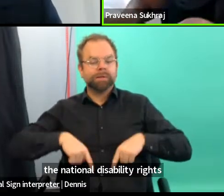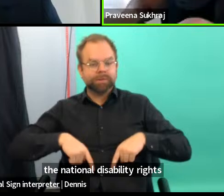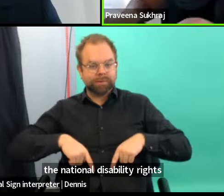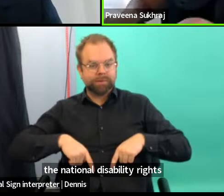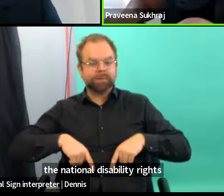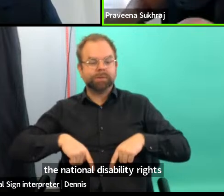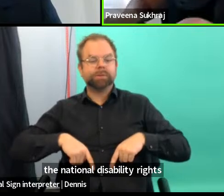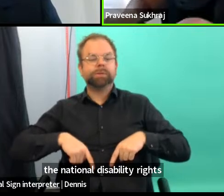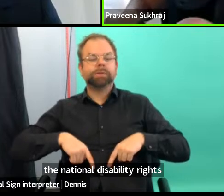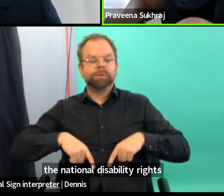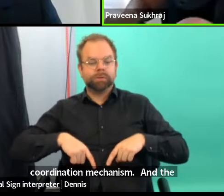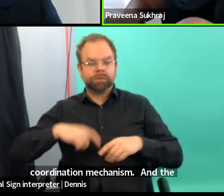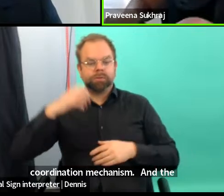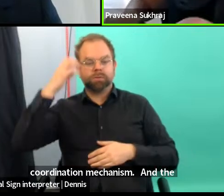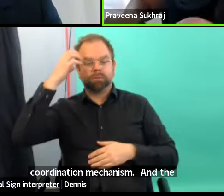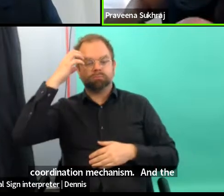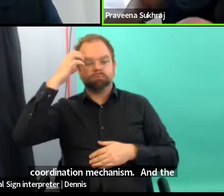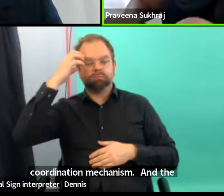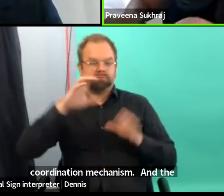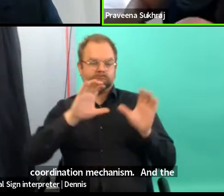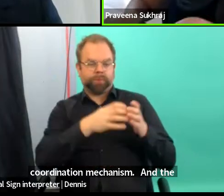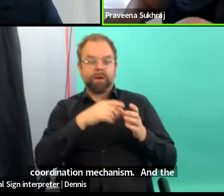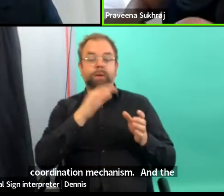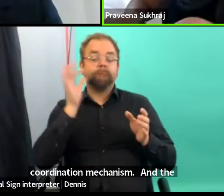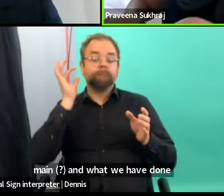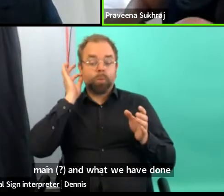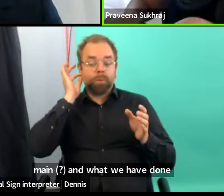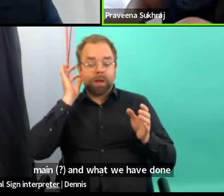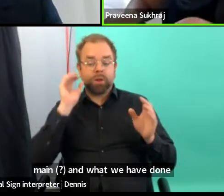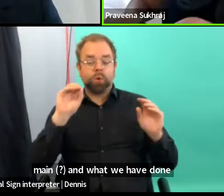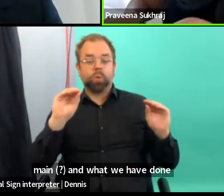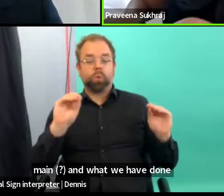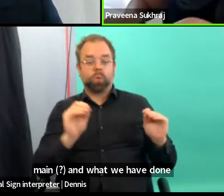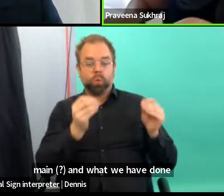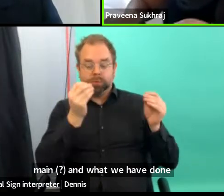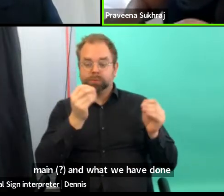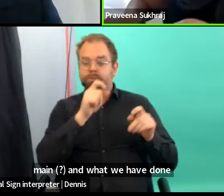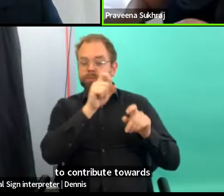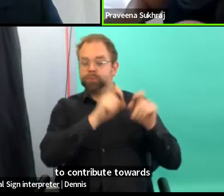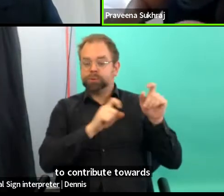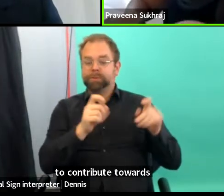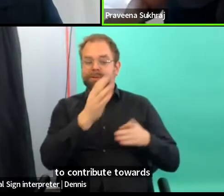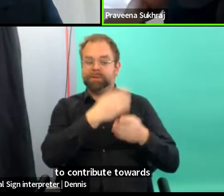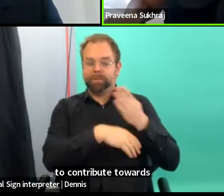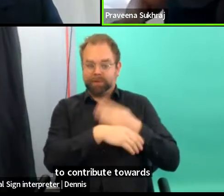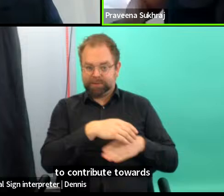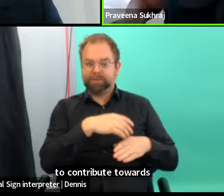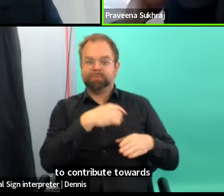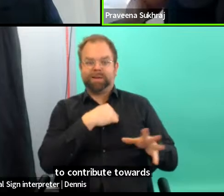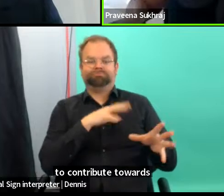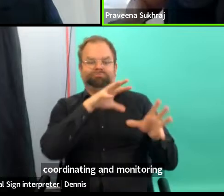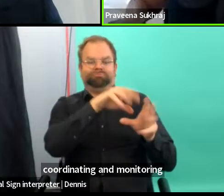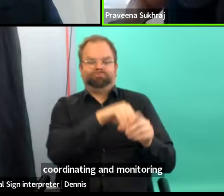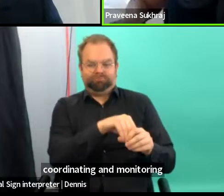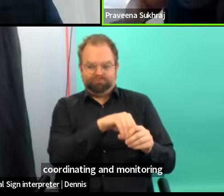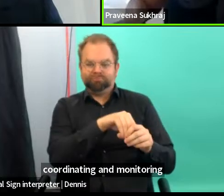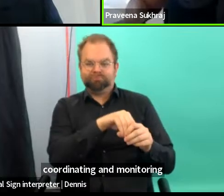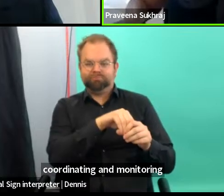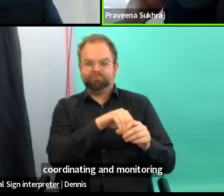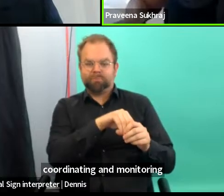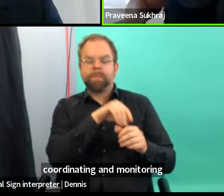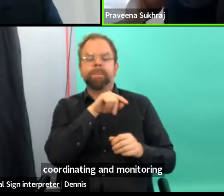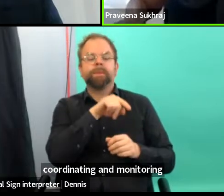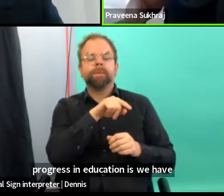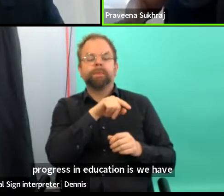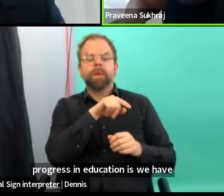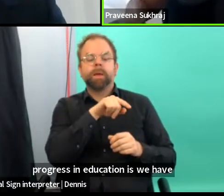what we have done to contribute towards coordinating and monitoring progress in education is we've embarked on a